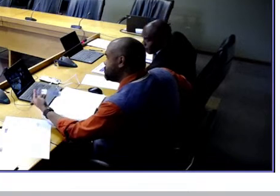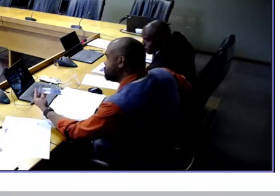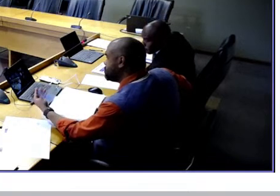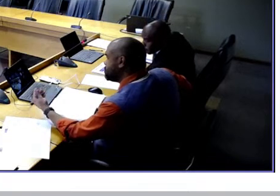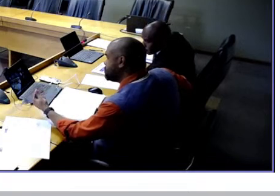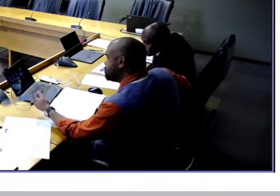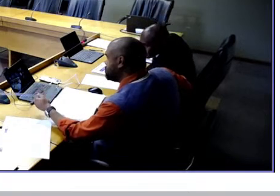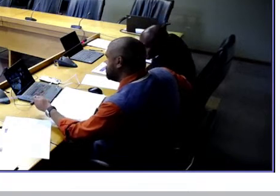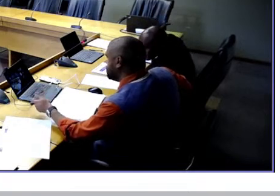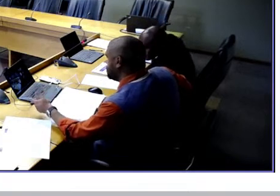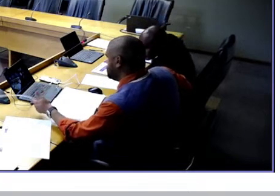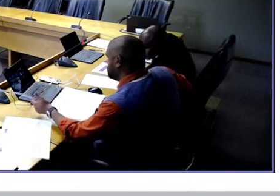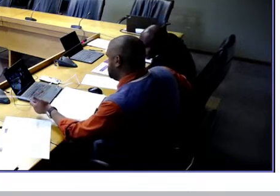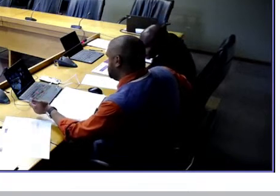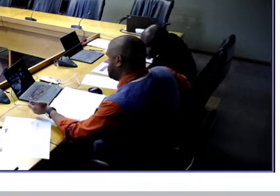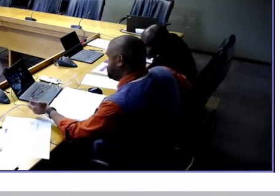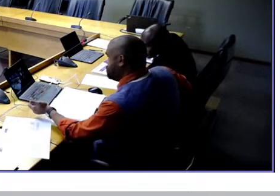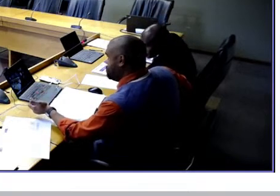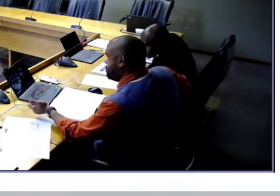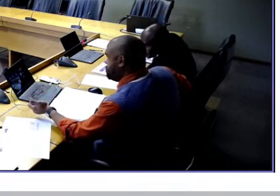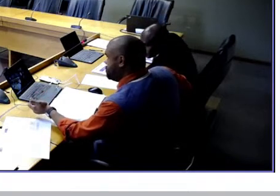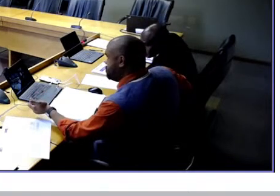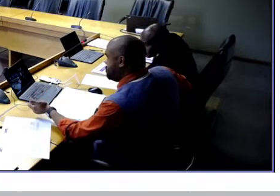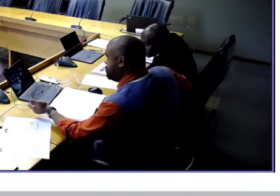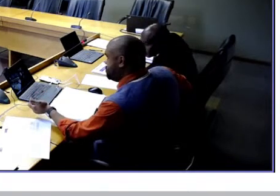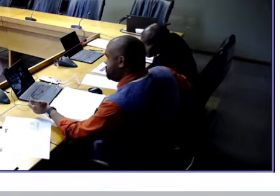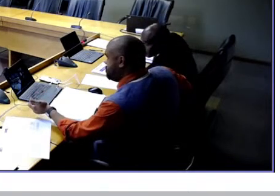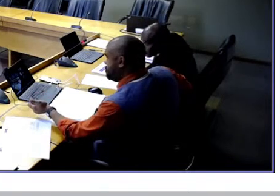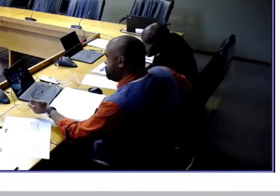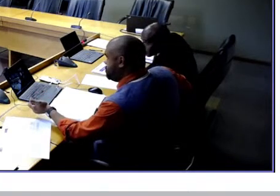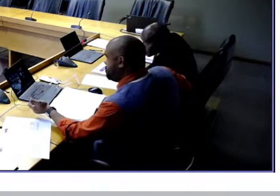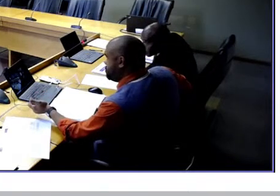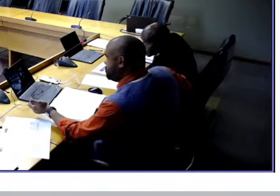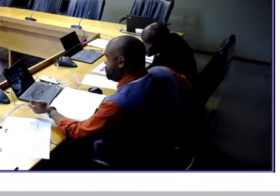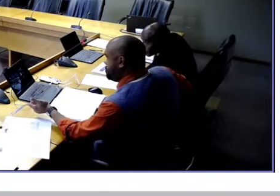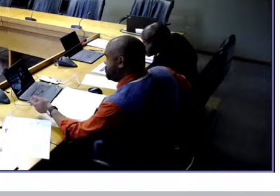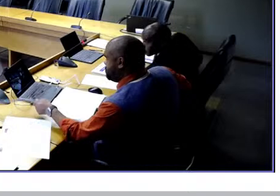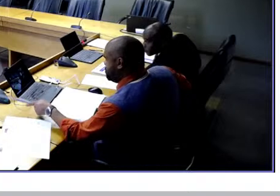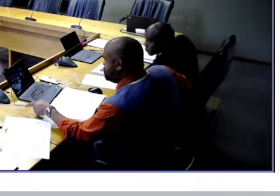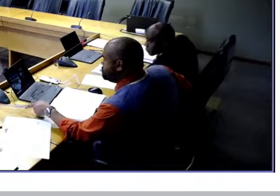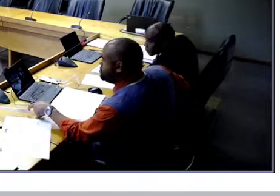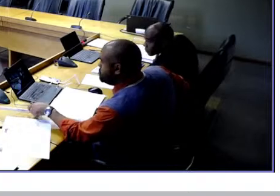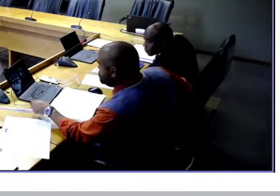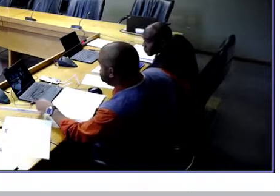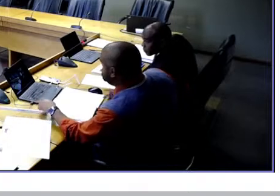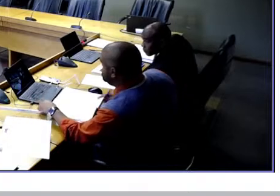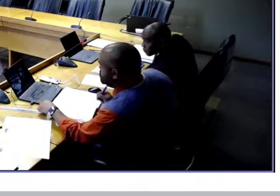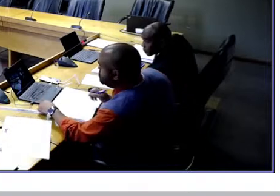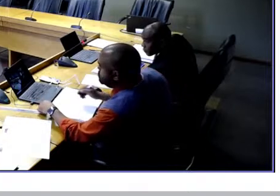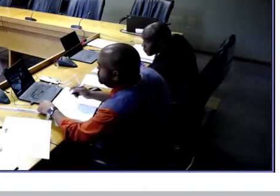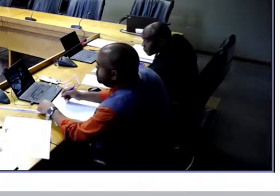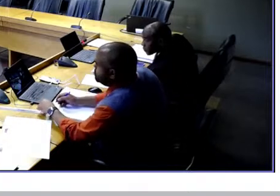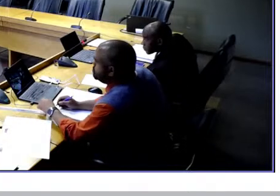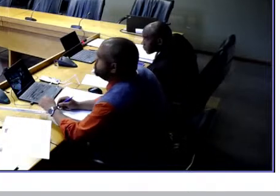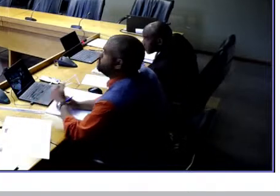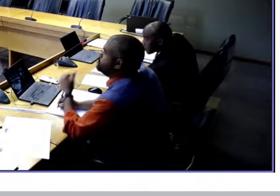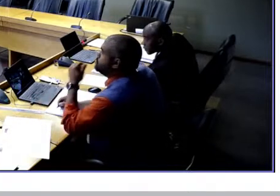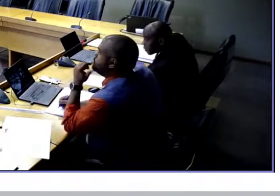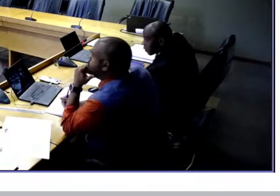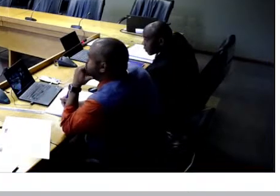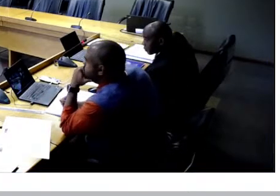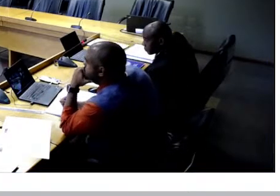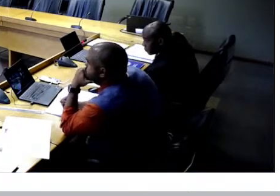for me, my biggest concern was regarding the liquor board and the